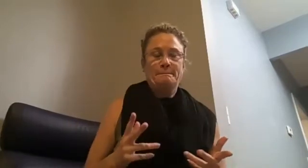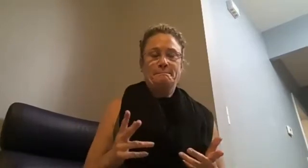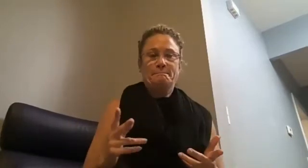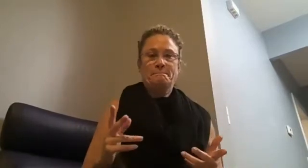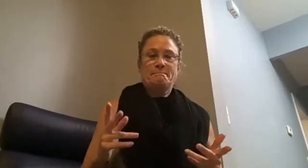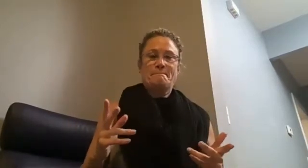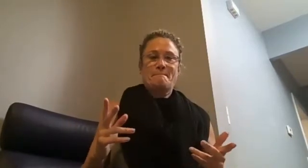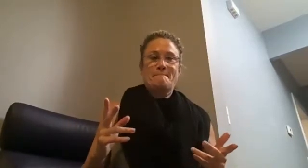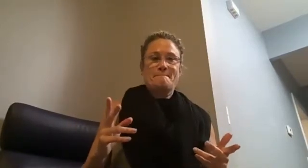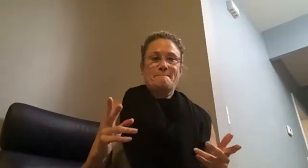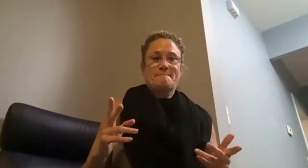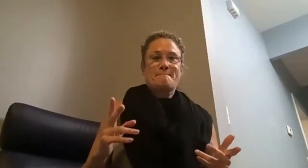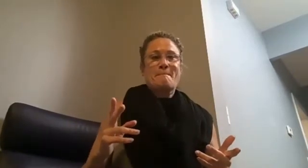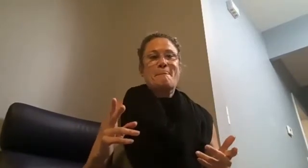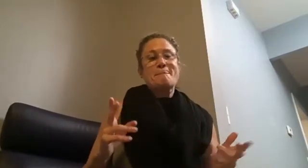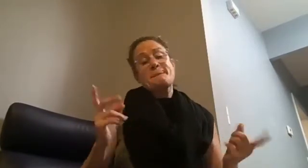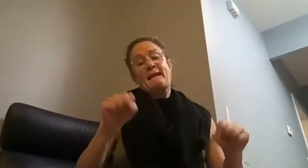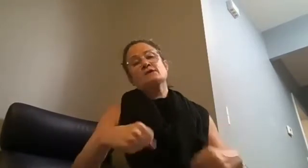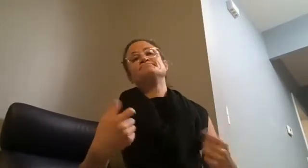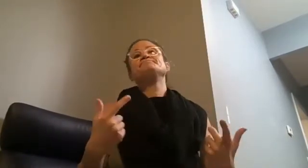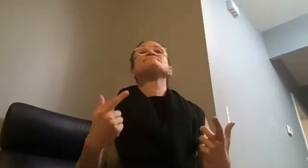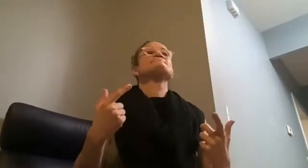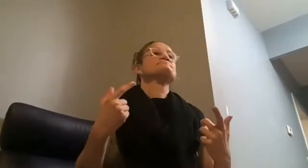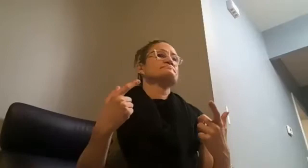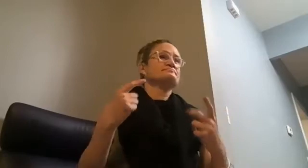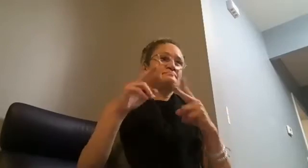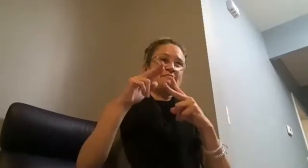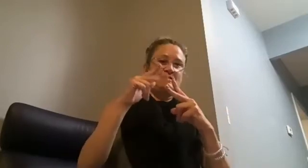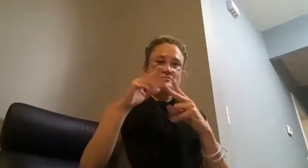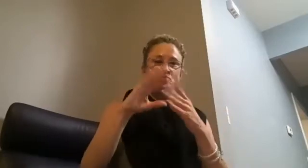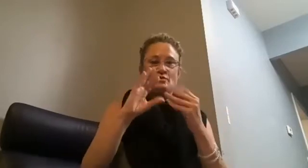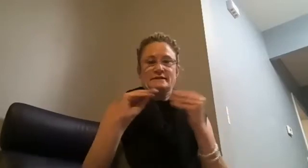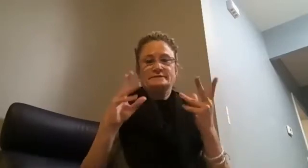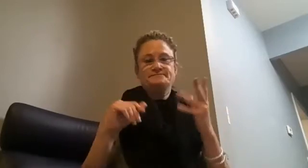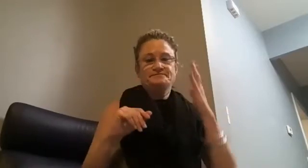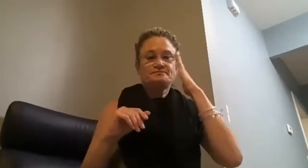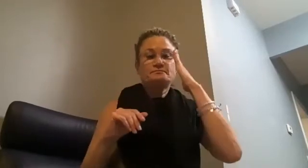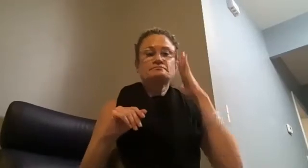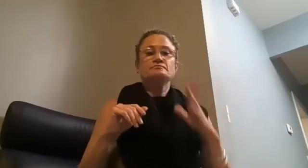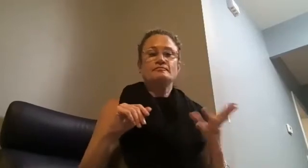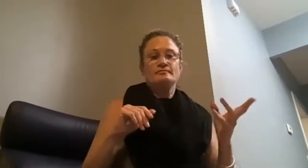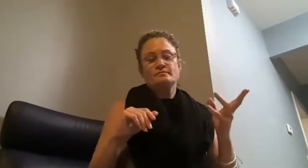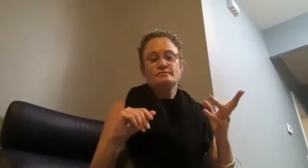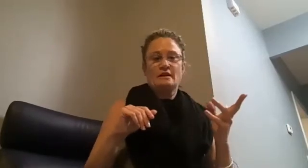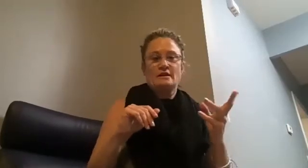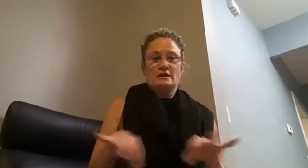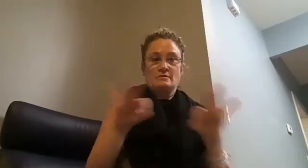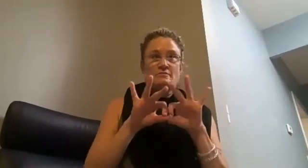Dustin said I can go a bit longer. So I'll share a couple stories about the steps and then talk about today. One of the things that was super important was my inventory.